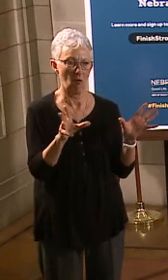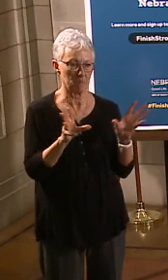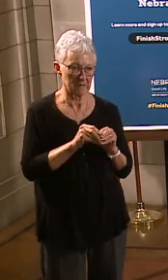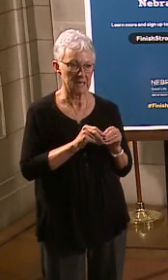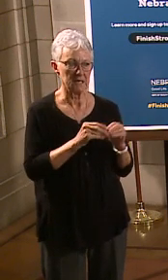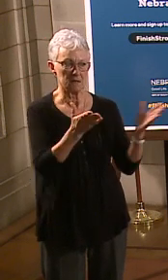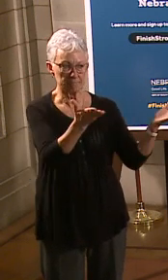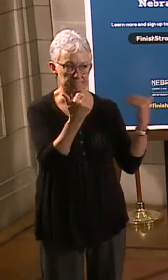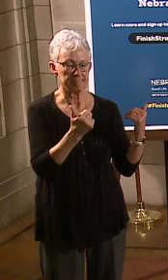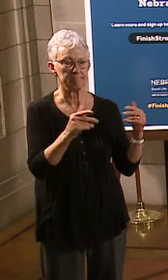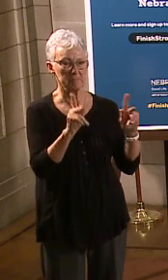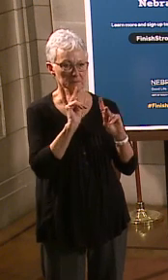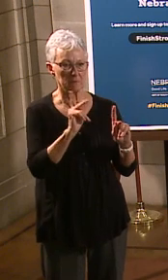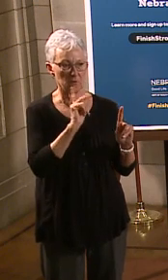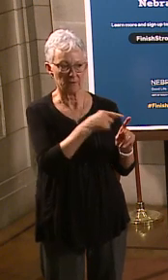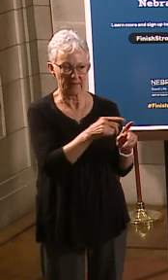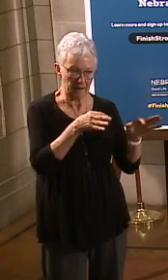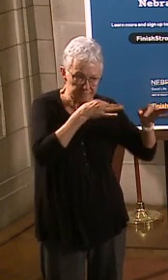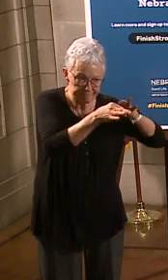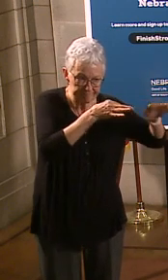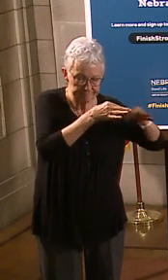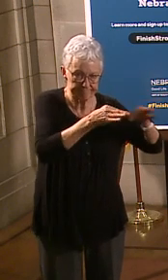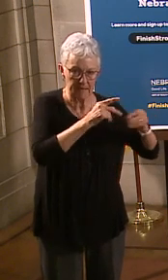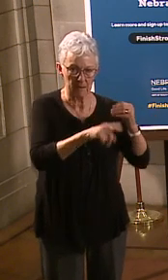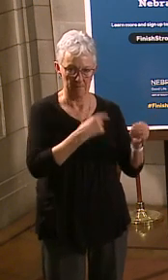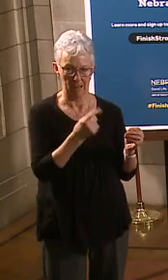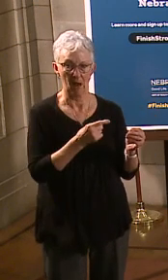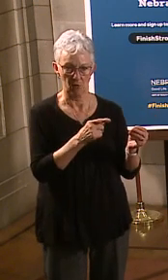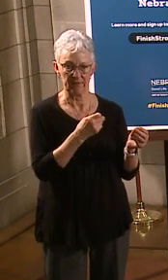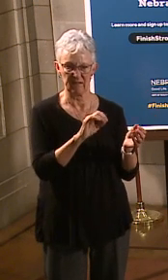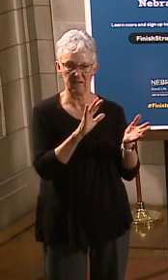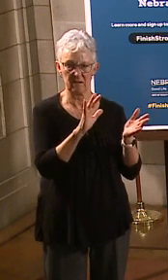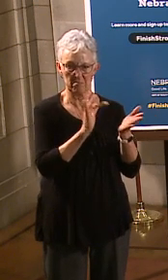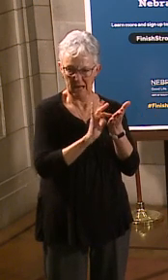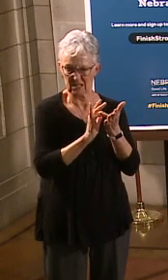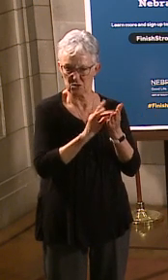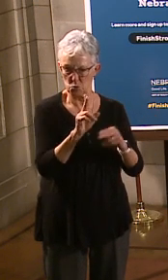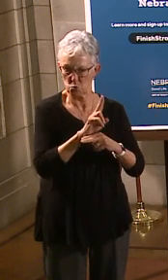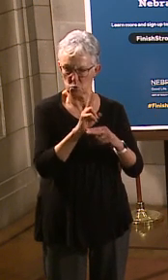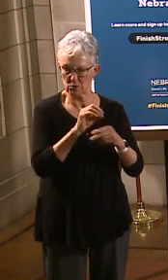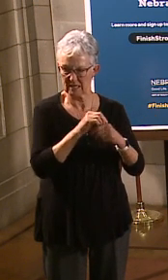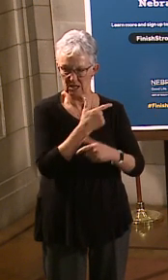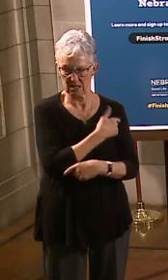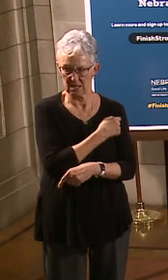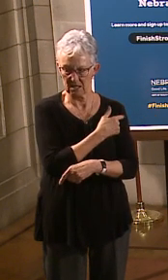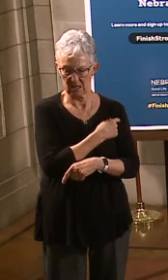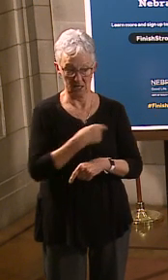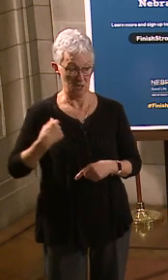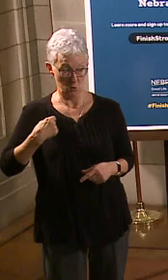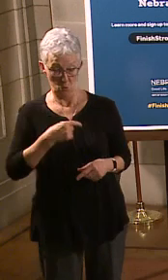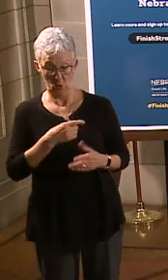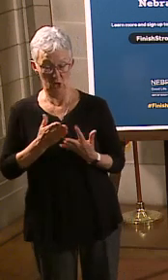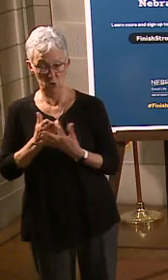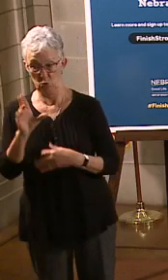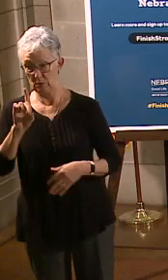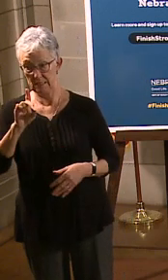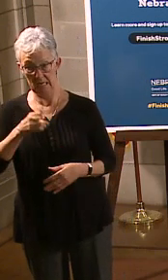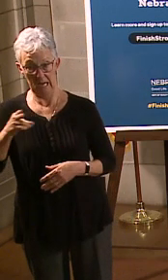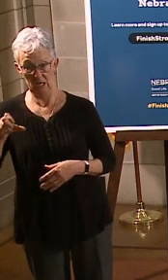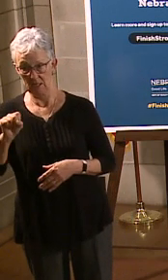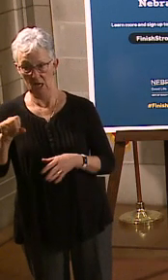some Facebook Live events through DHHS, and then, of course, the Finish Strong campaign, and then we're doing a lot of